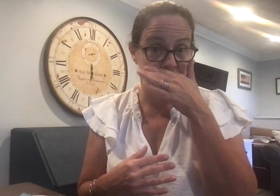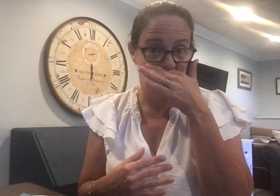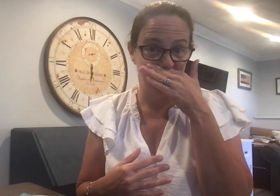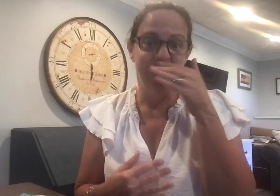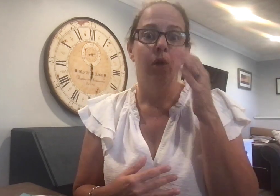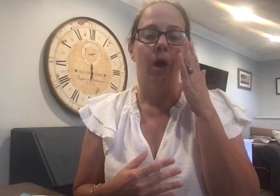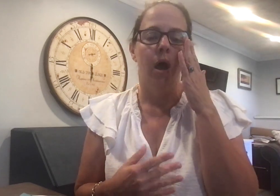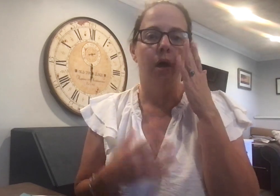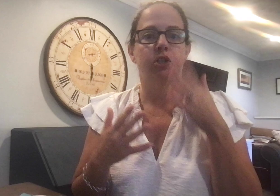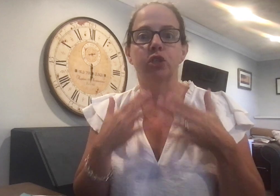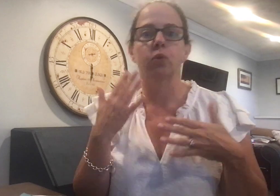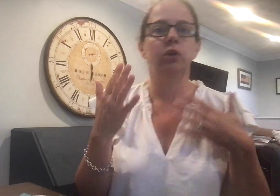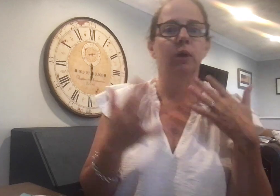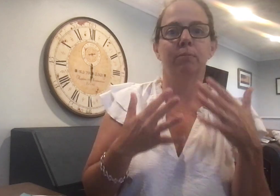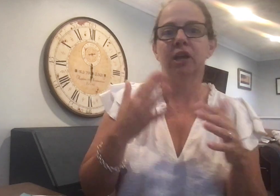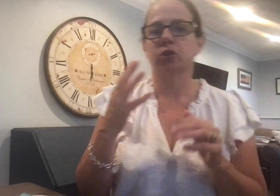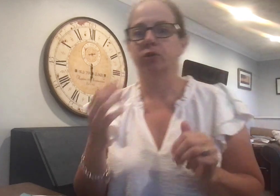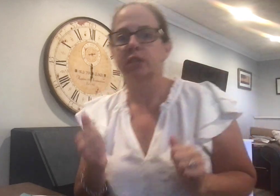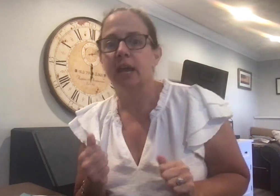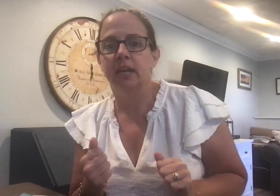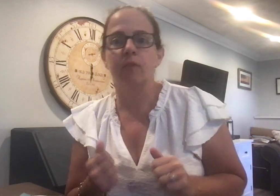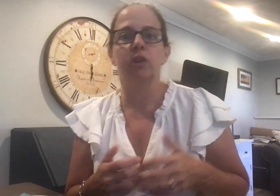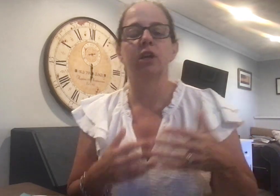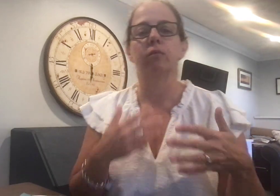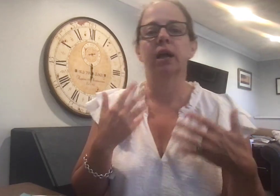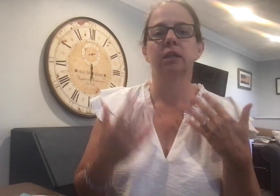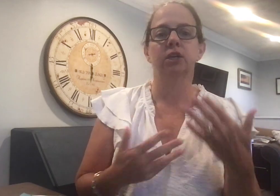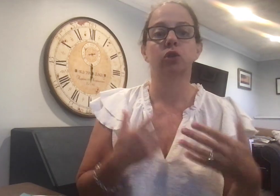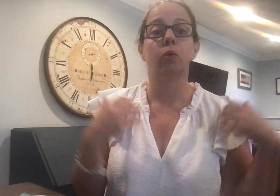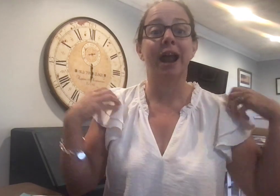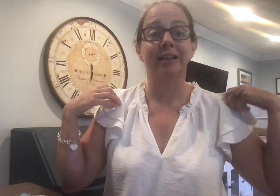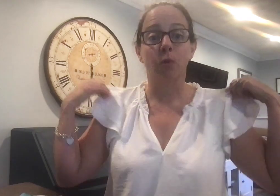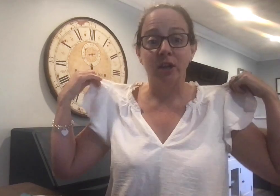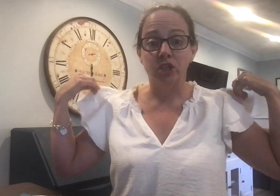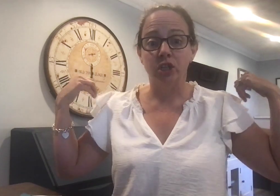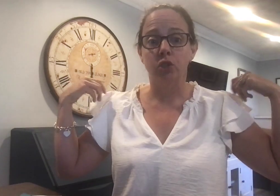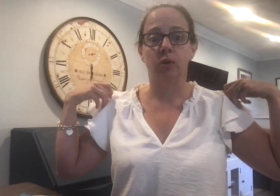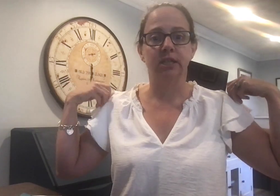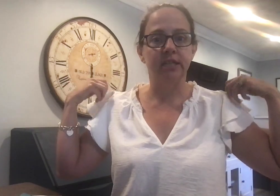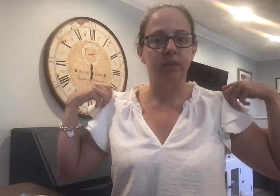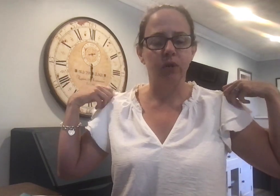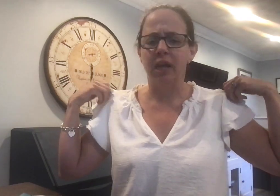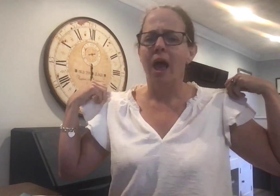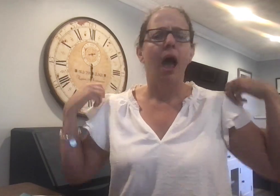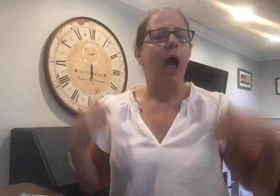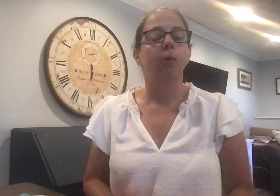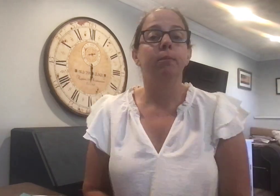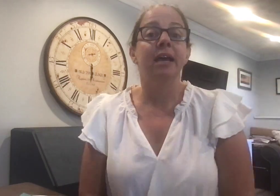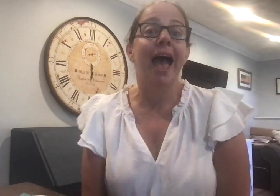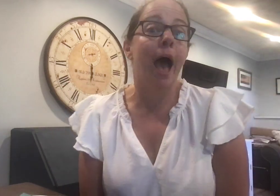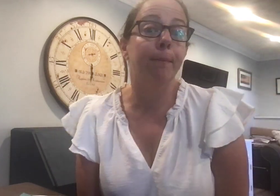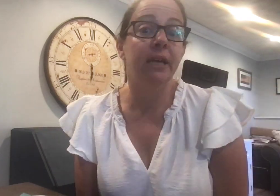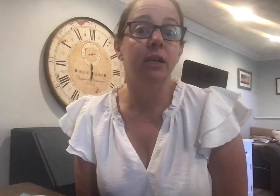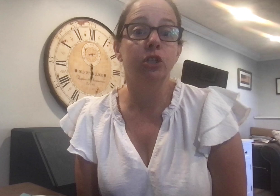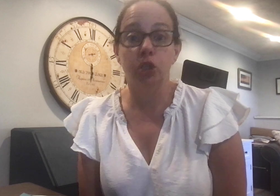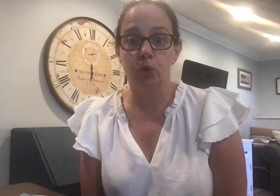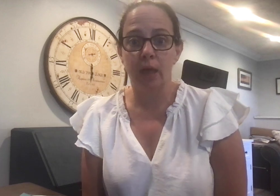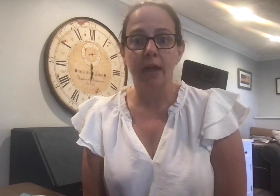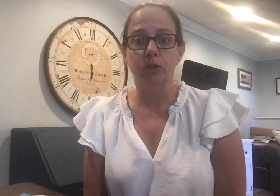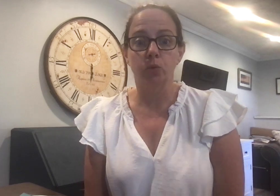meeting, just so you can make sure you're signing everything correctly, so you can ask questions, so you can see everything. I would be happy to do that, so just